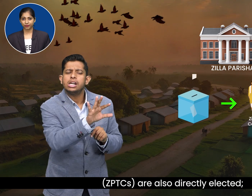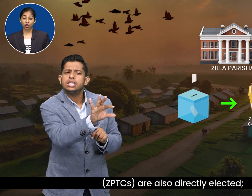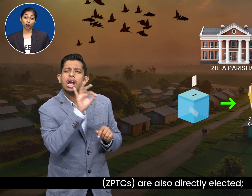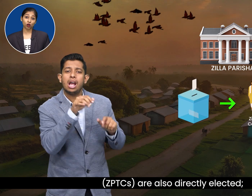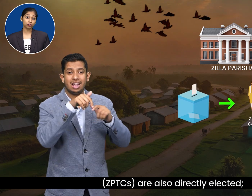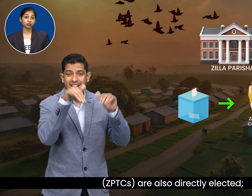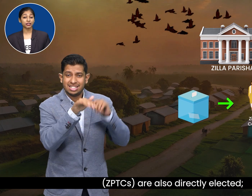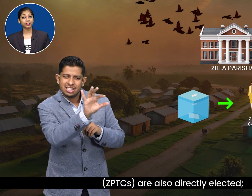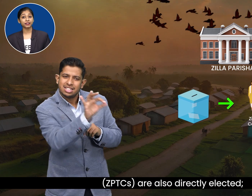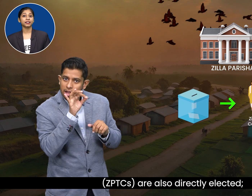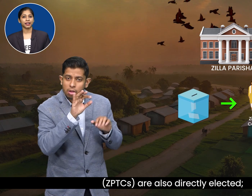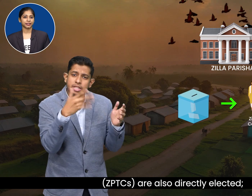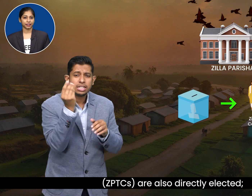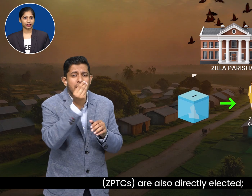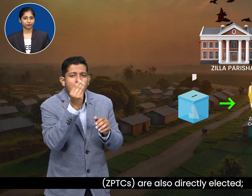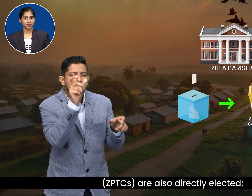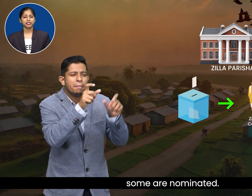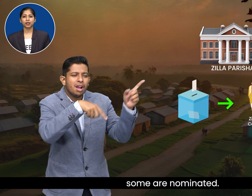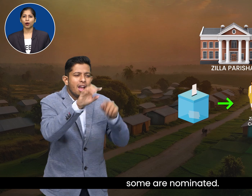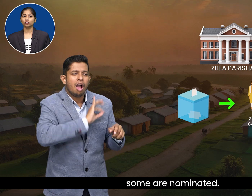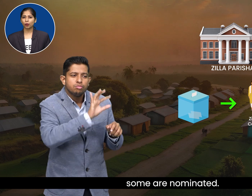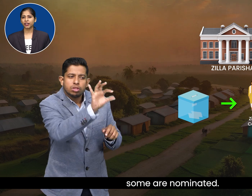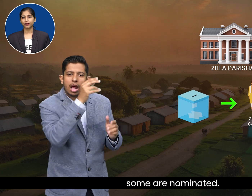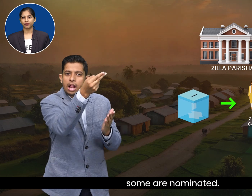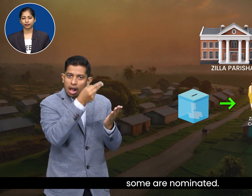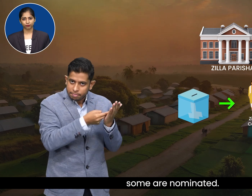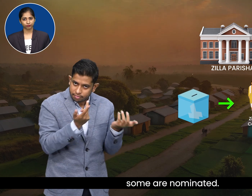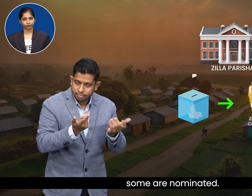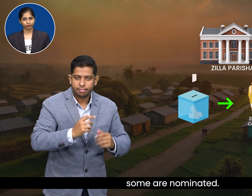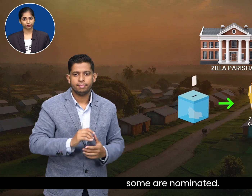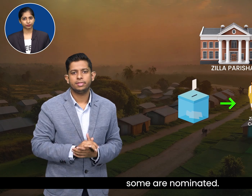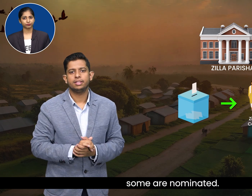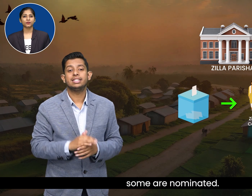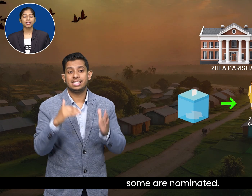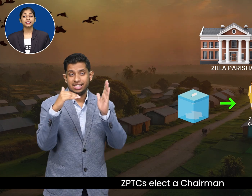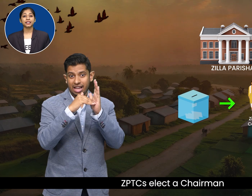ZPTCs, are also directly elected. Some are nominated.